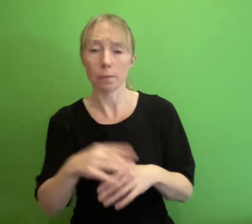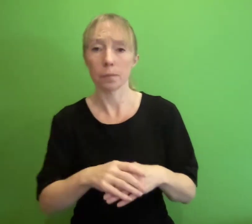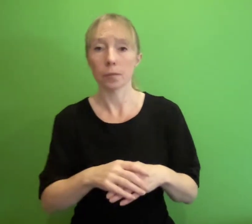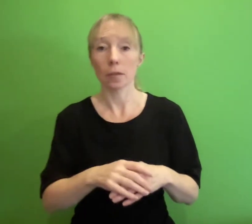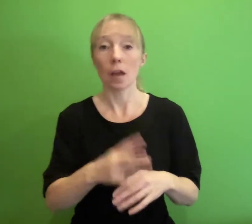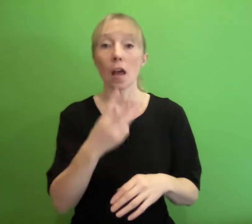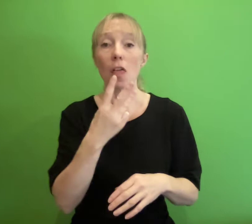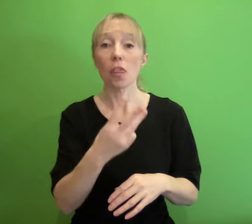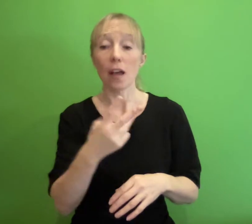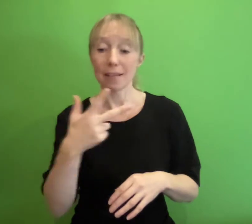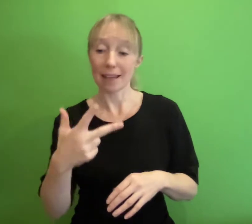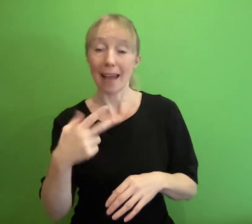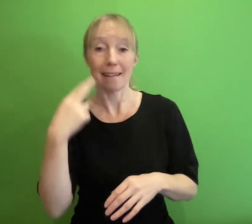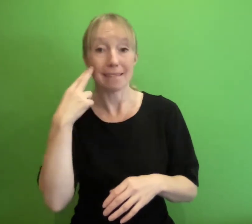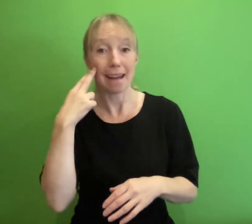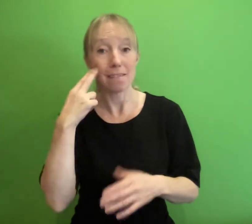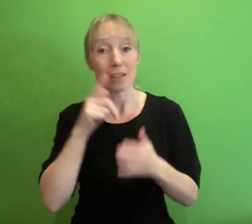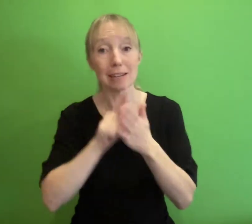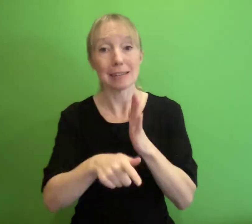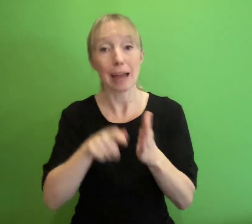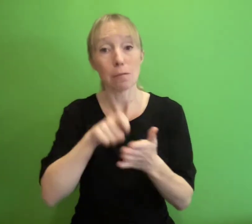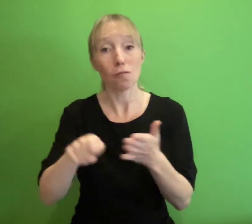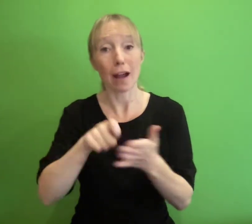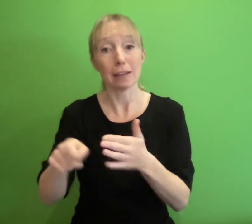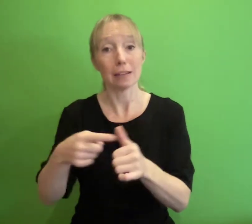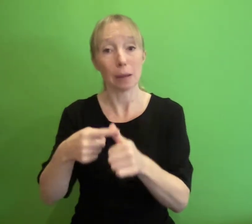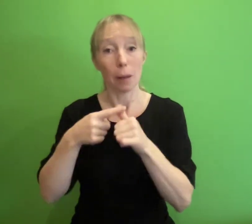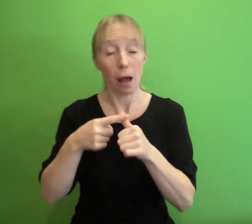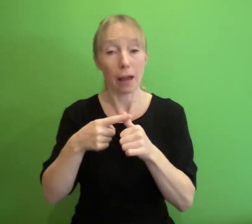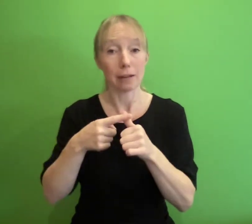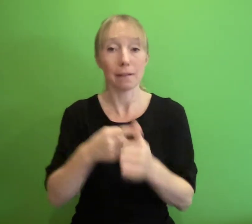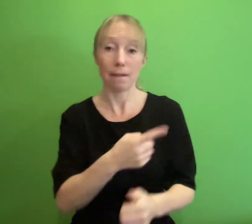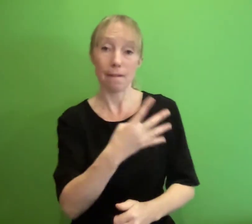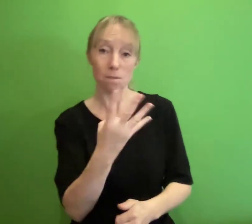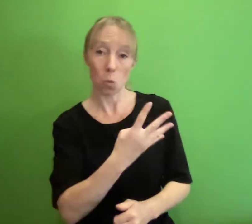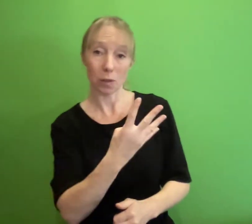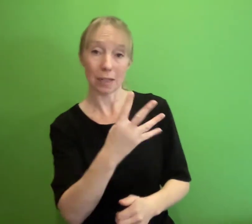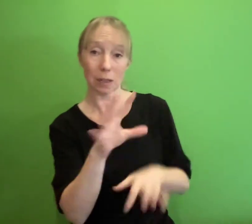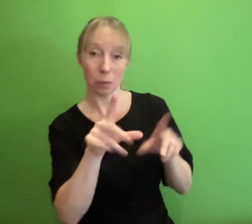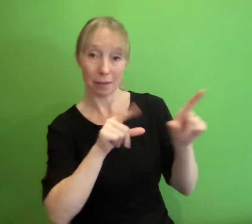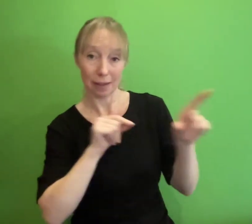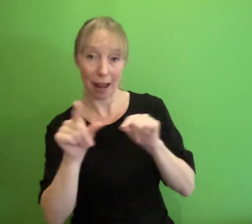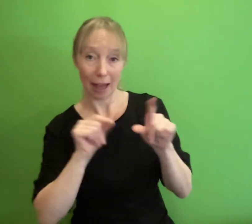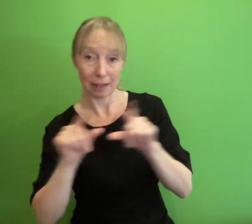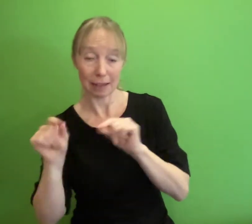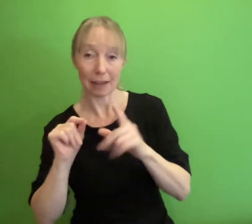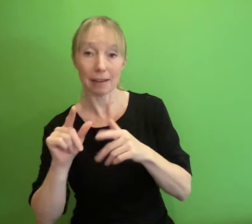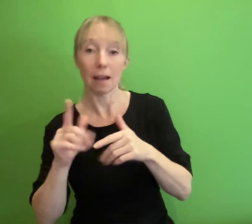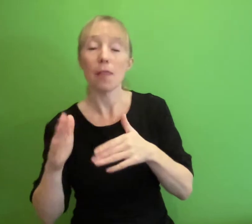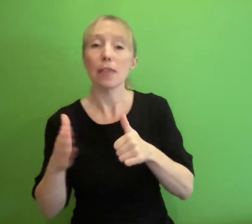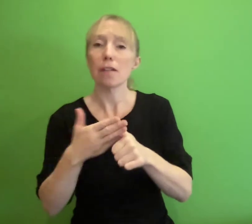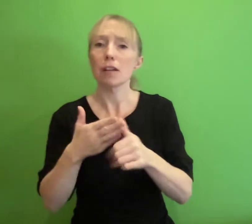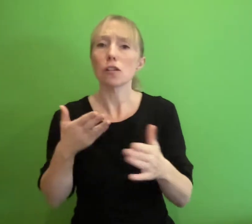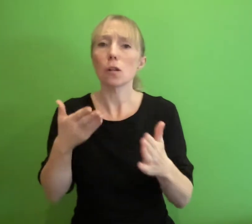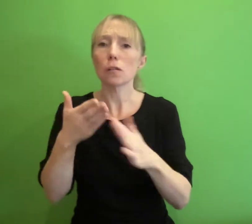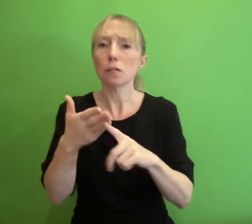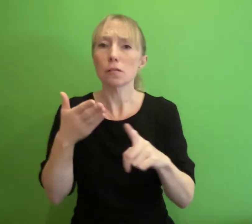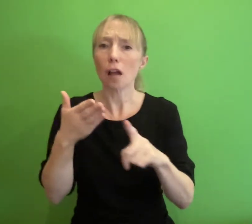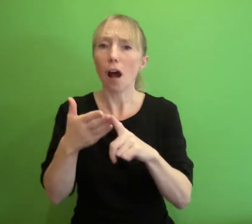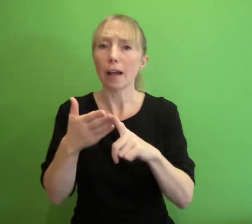deaf and disabled writers applied. 14 were selected, with the original target being 10 from across